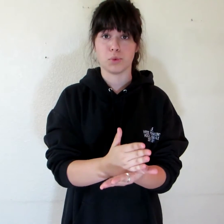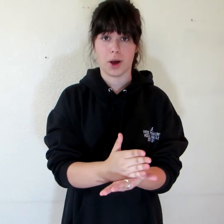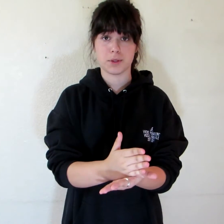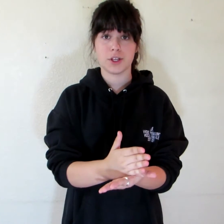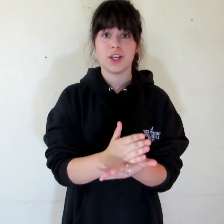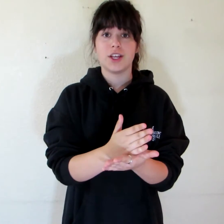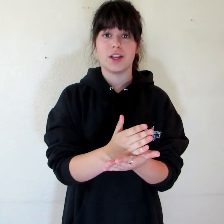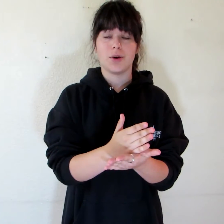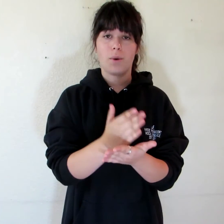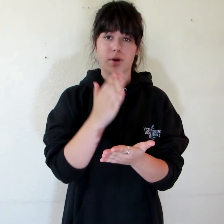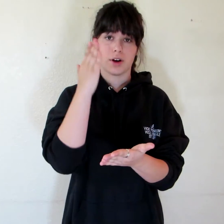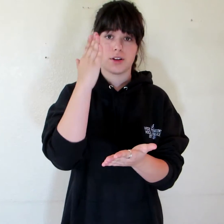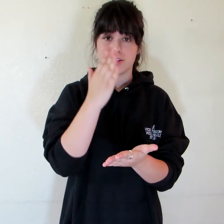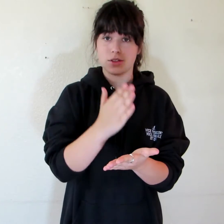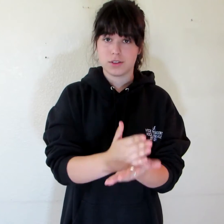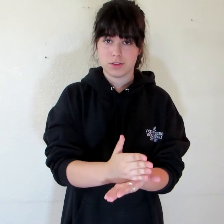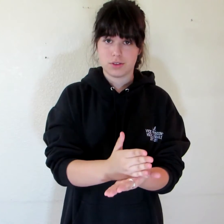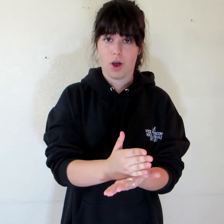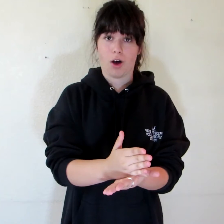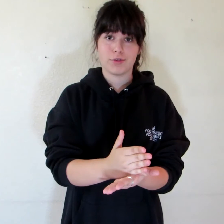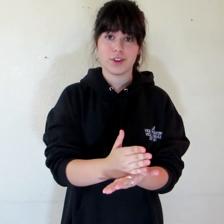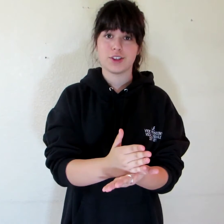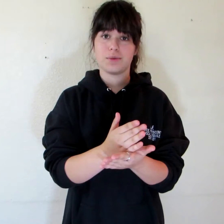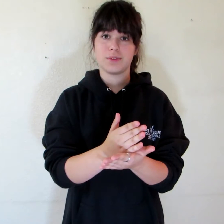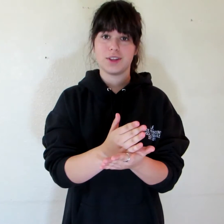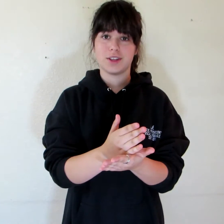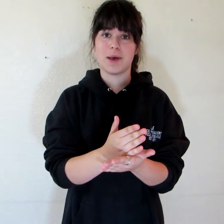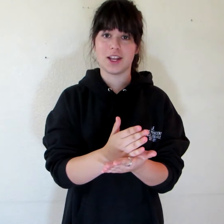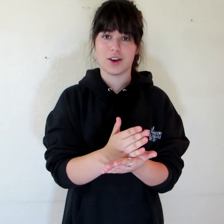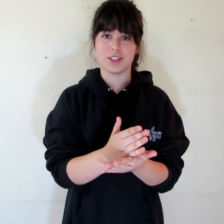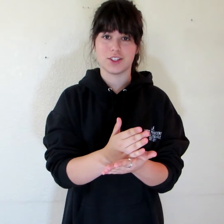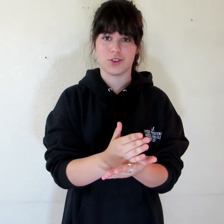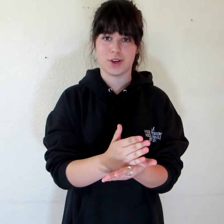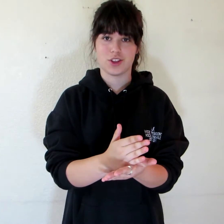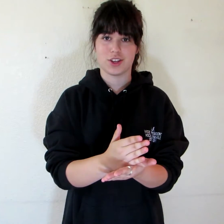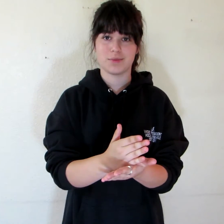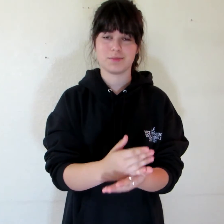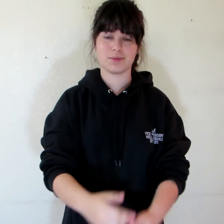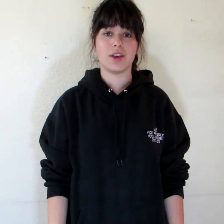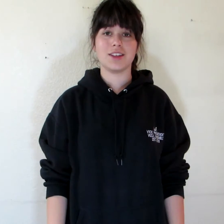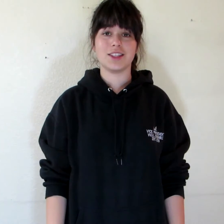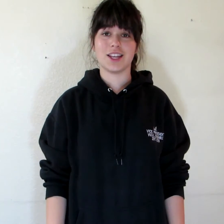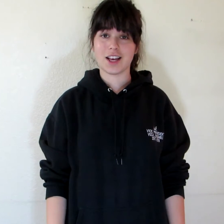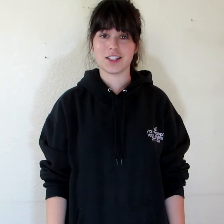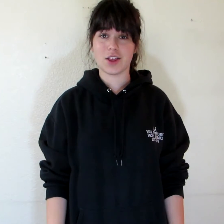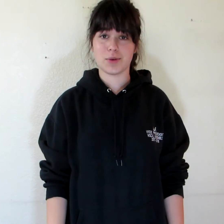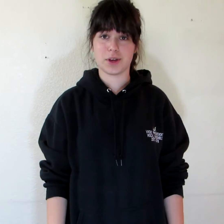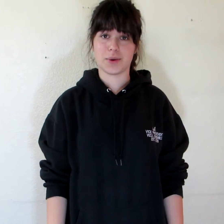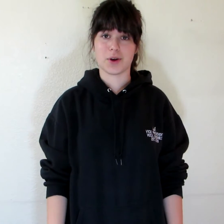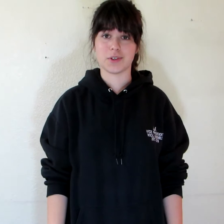abrupt or soft, depending on the situation. The next sign that we'll be going over is